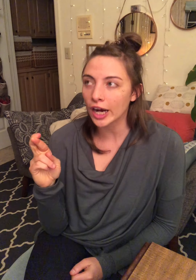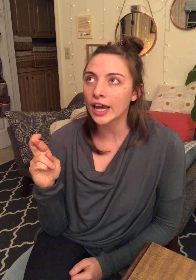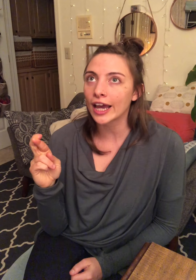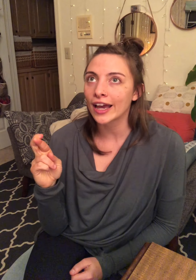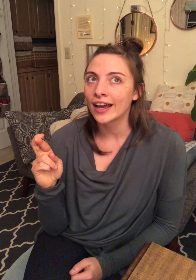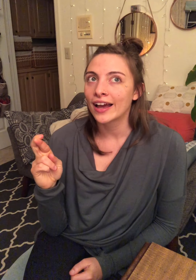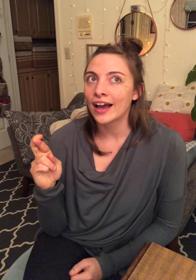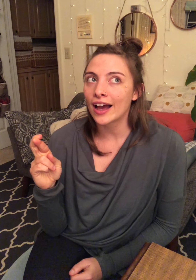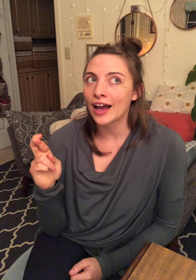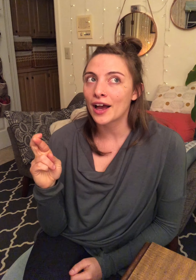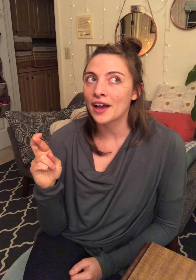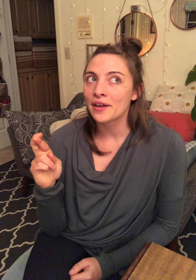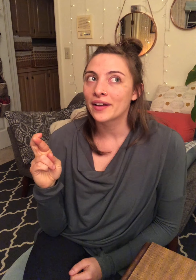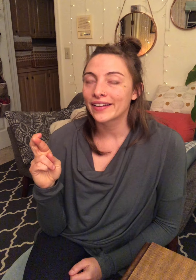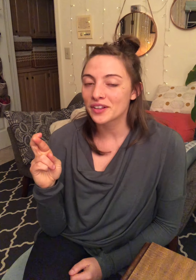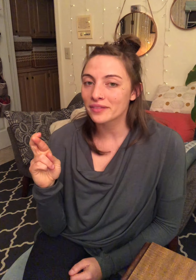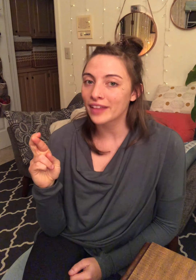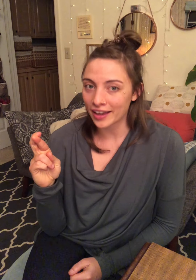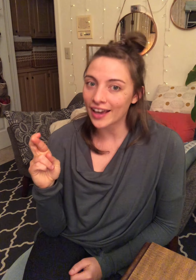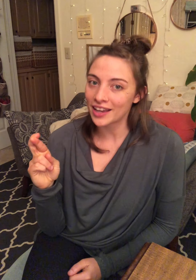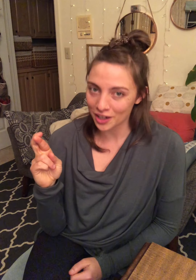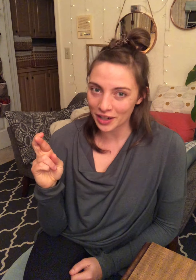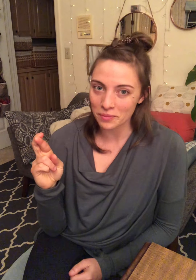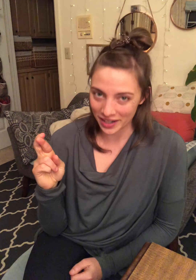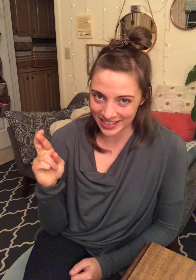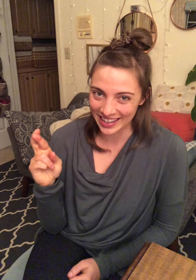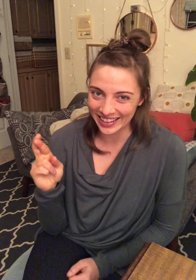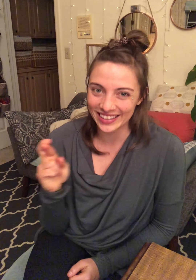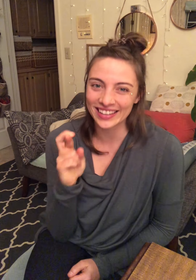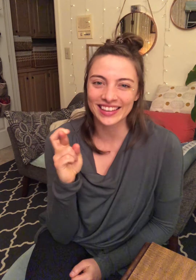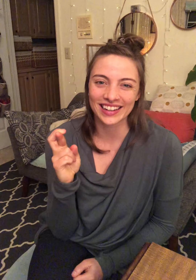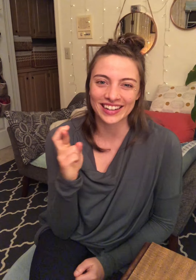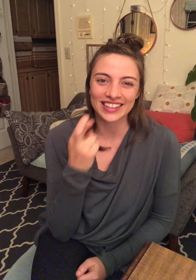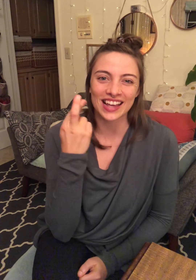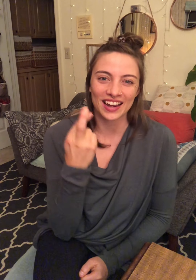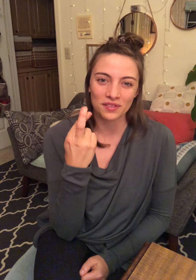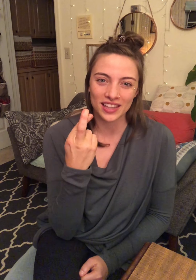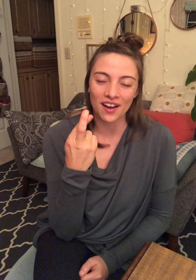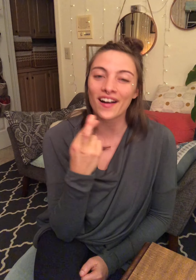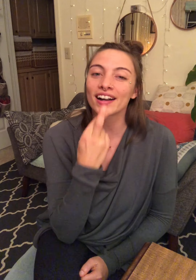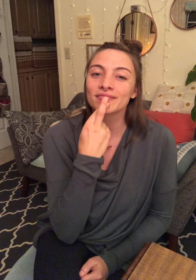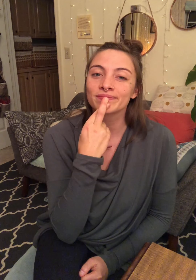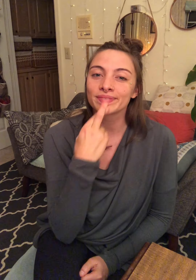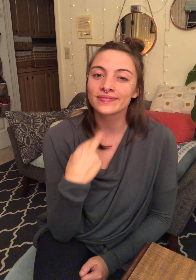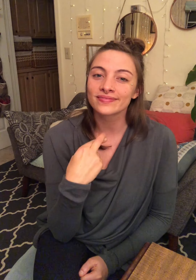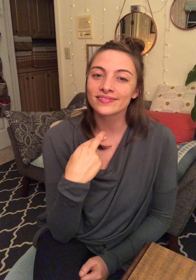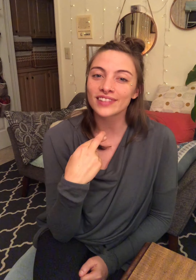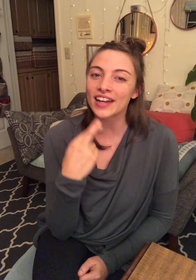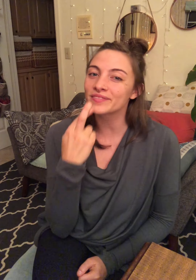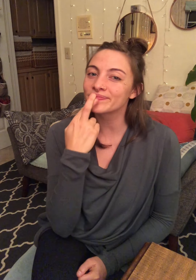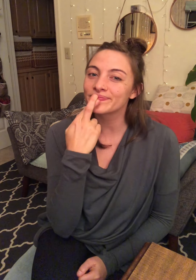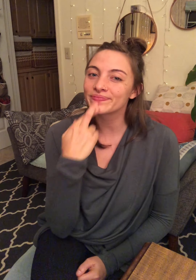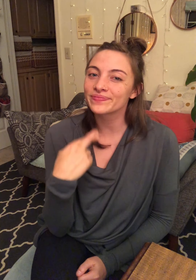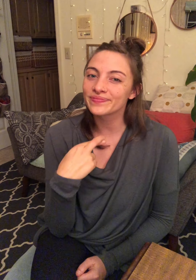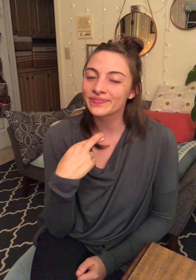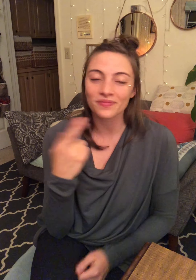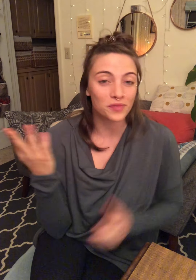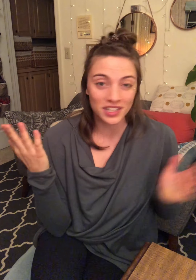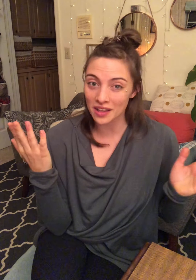very like a hearing person learning sign with an R, red, which is